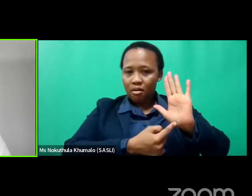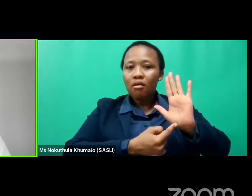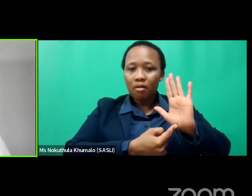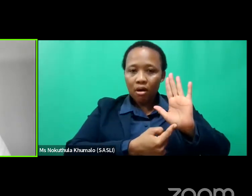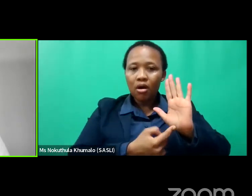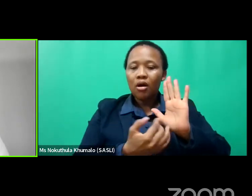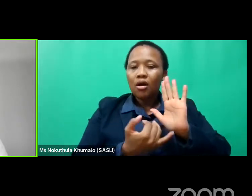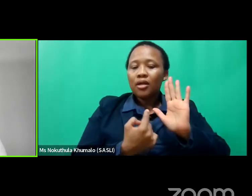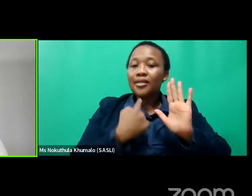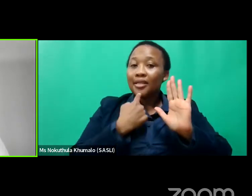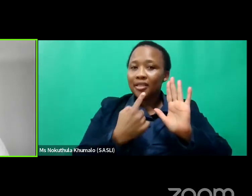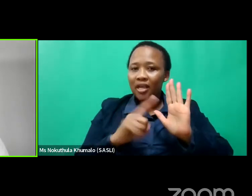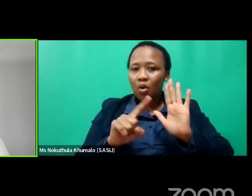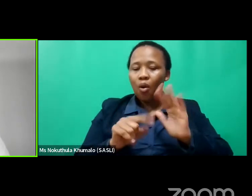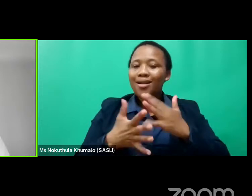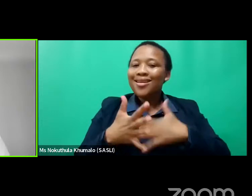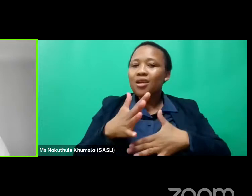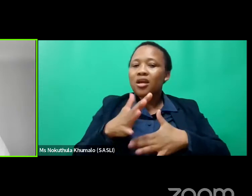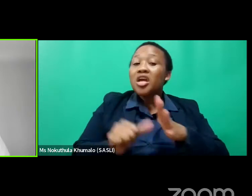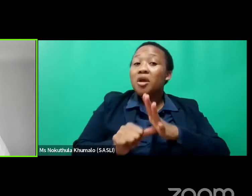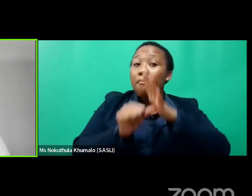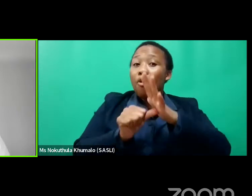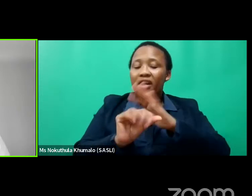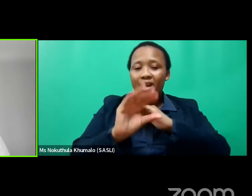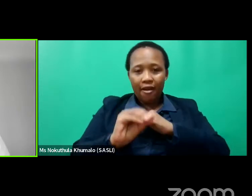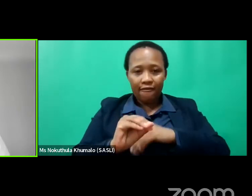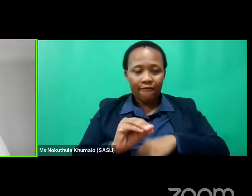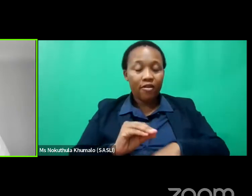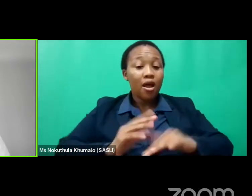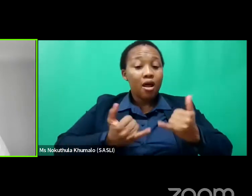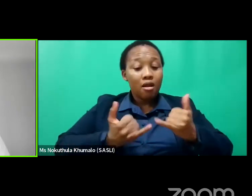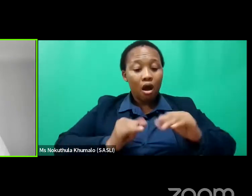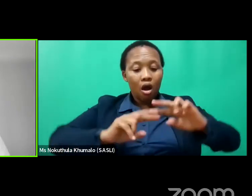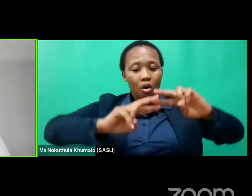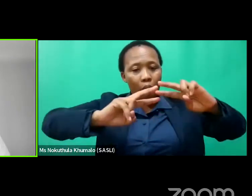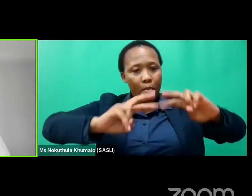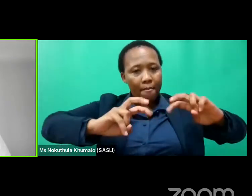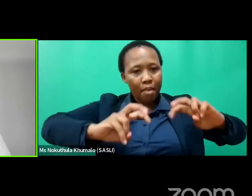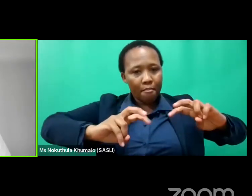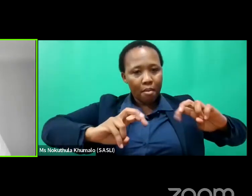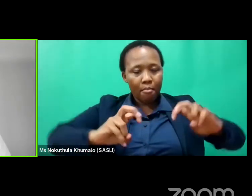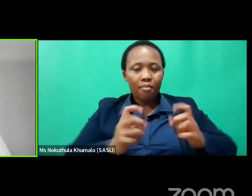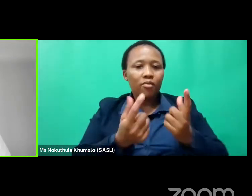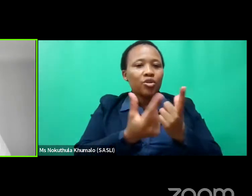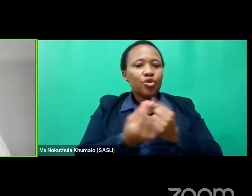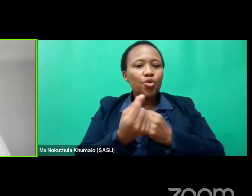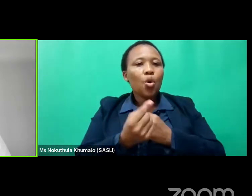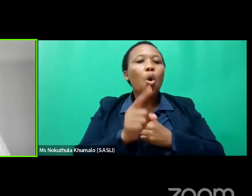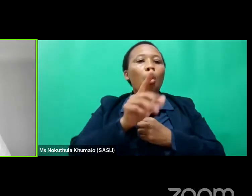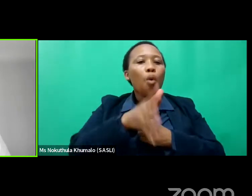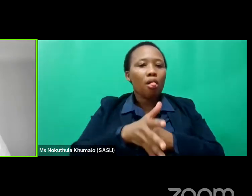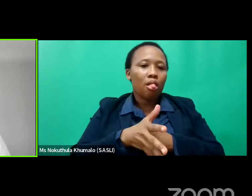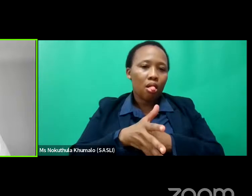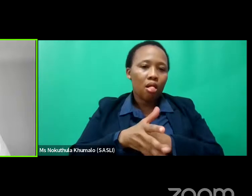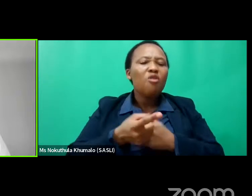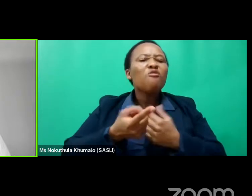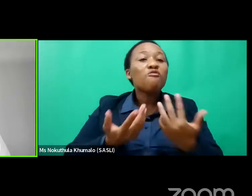cutting edge of investigations aimed at equitable participation of staff and students with different